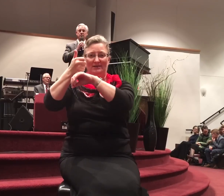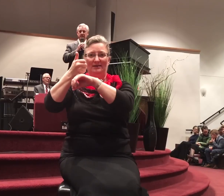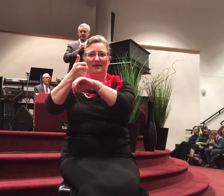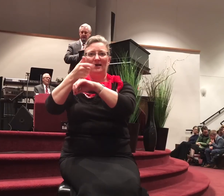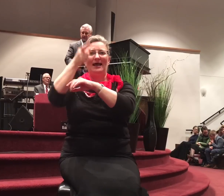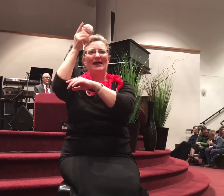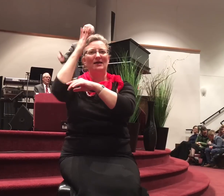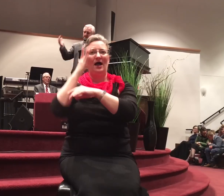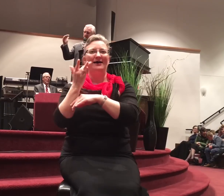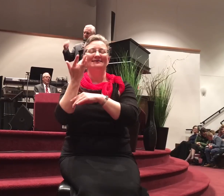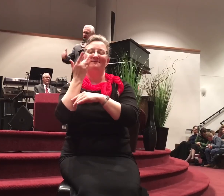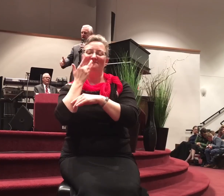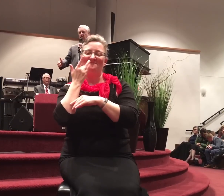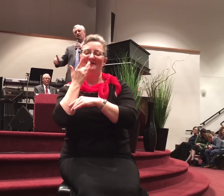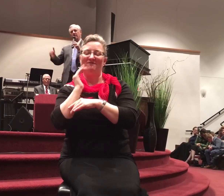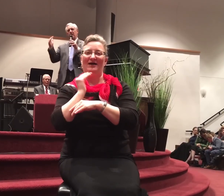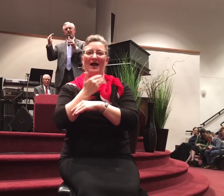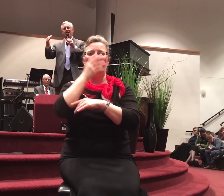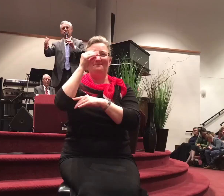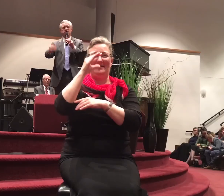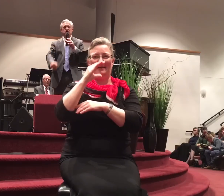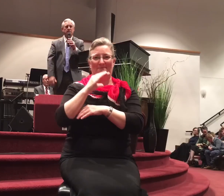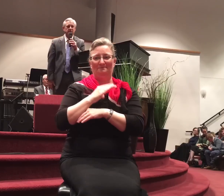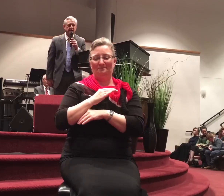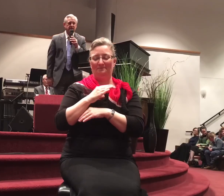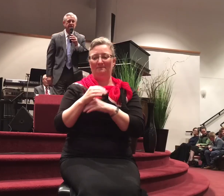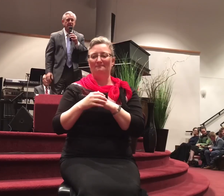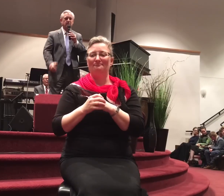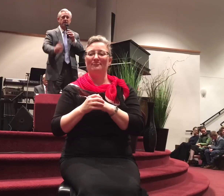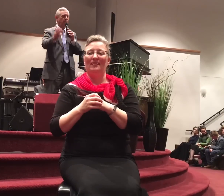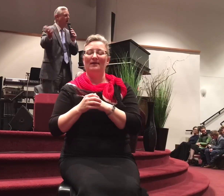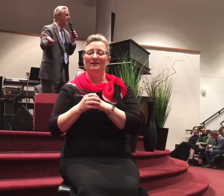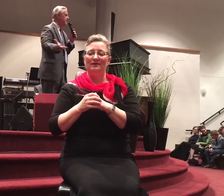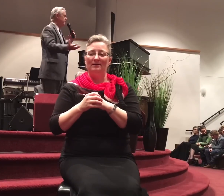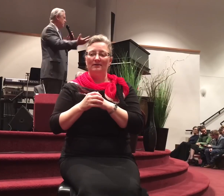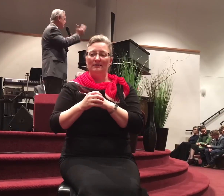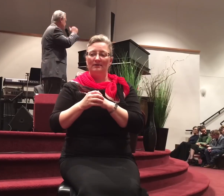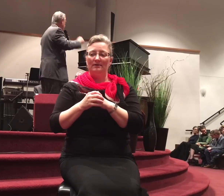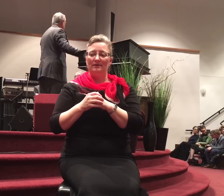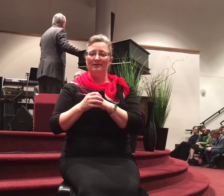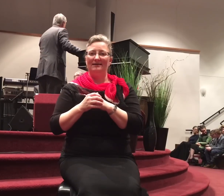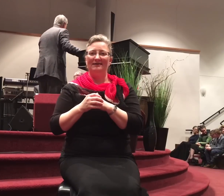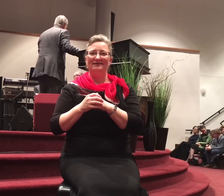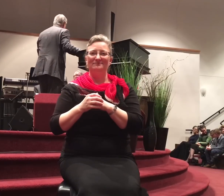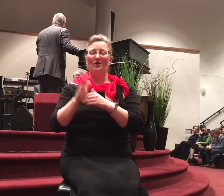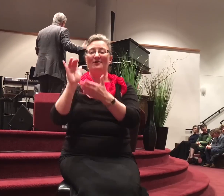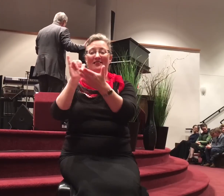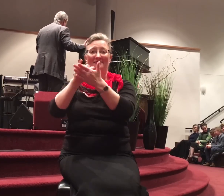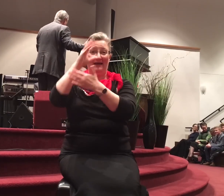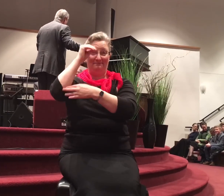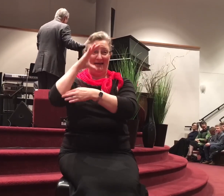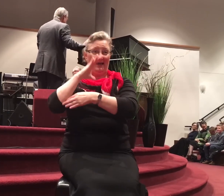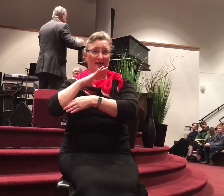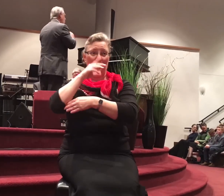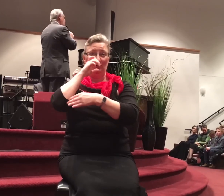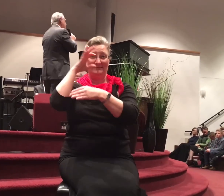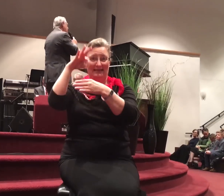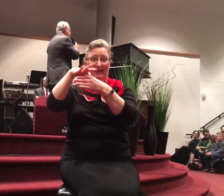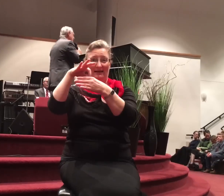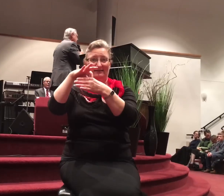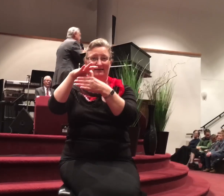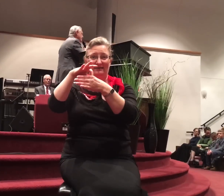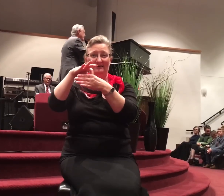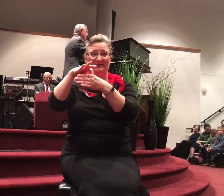own men. In fact, he's the son-in-law of our national superintendent, Brother Bai, of the country of Burma, Myanmar. So